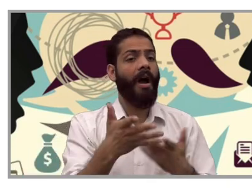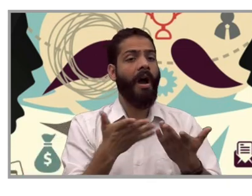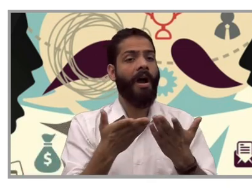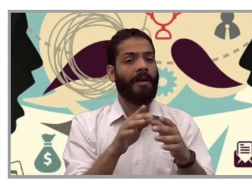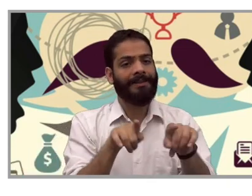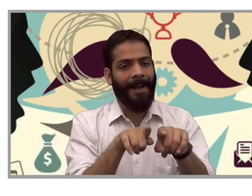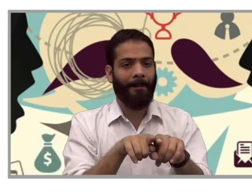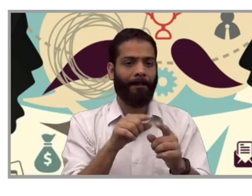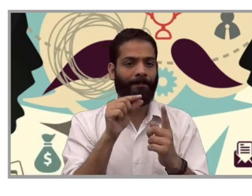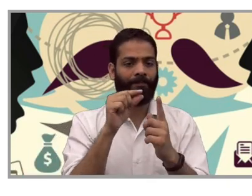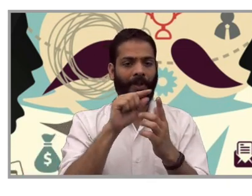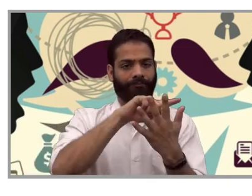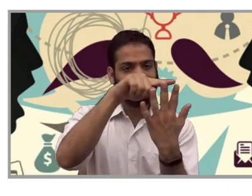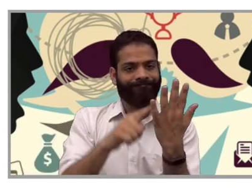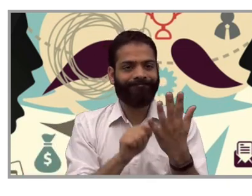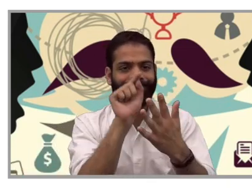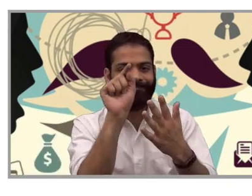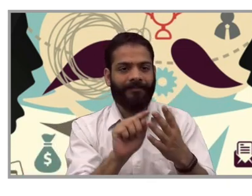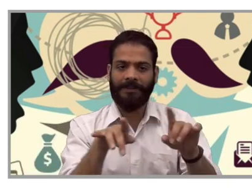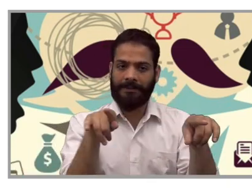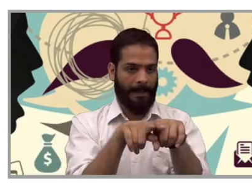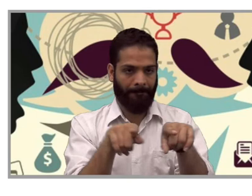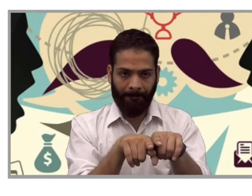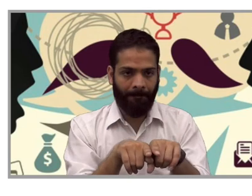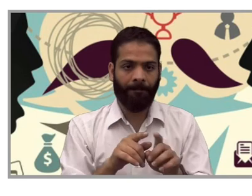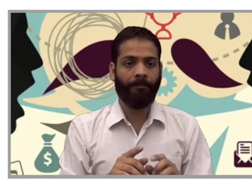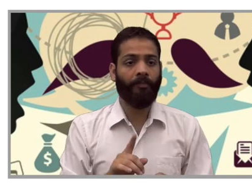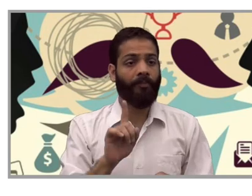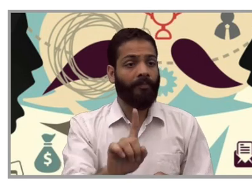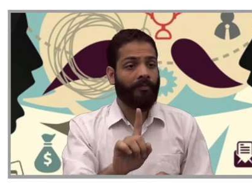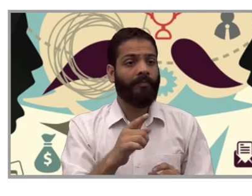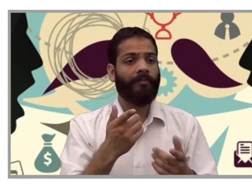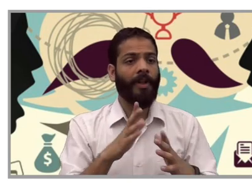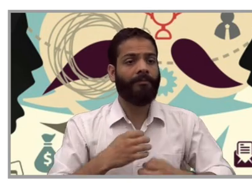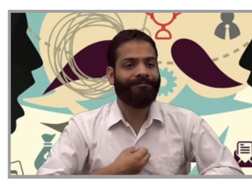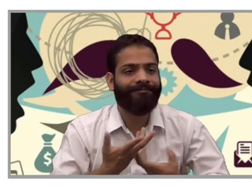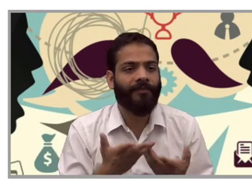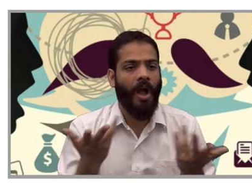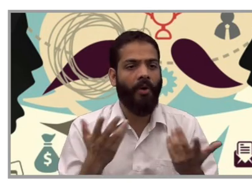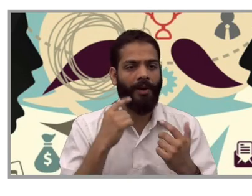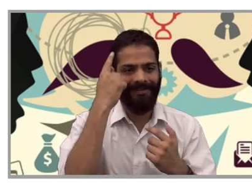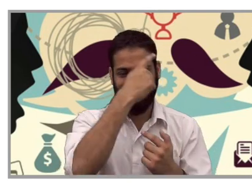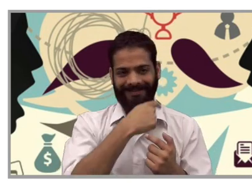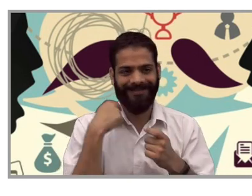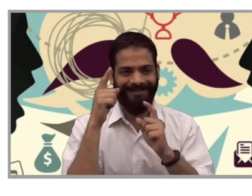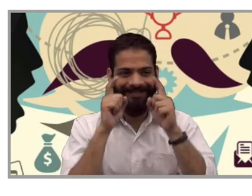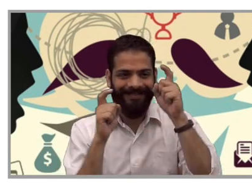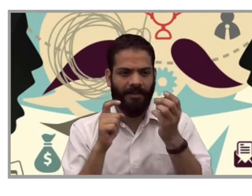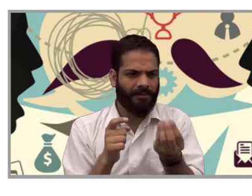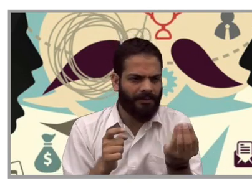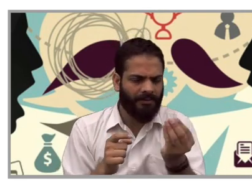However, the sign for few has an additional expression, intense squeezed brow.